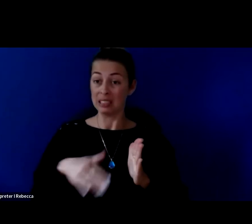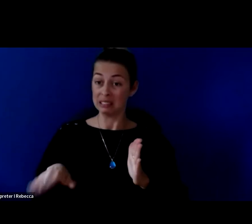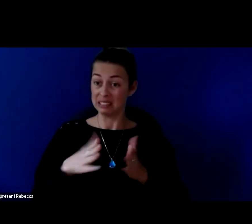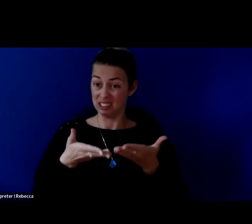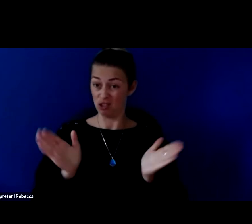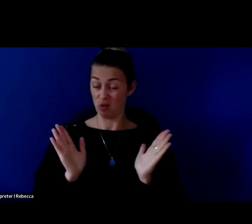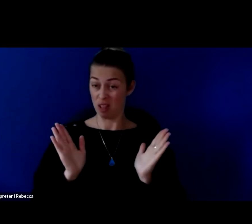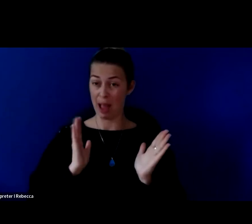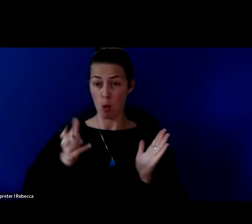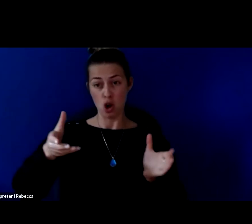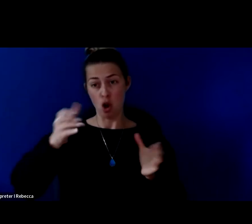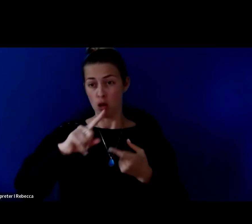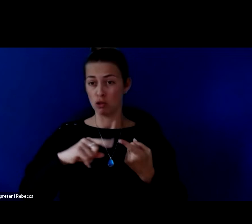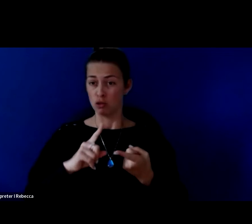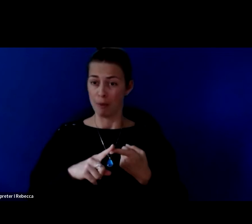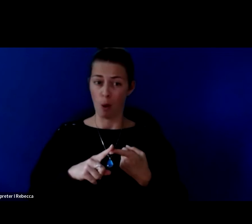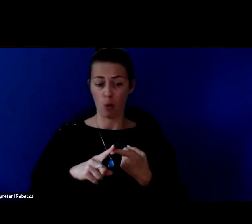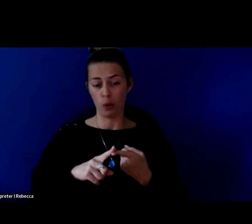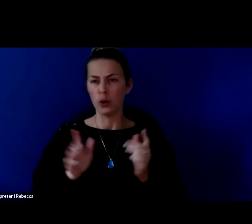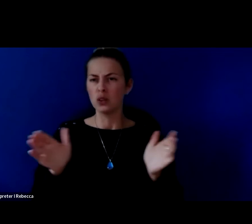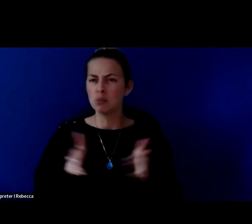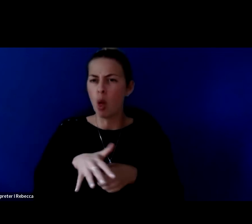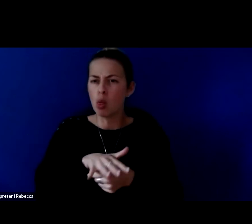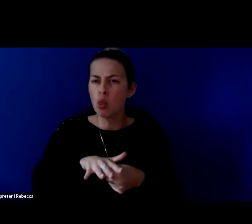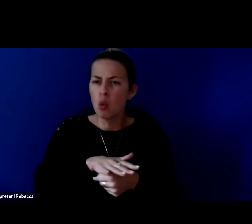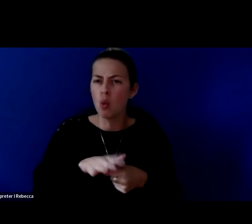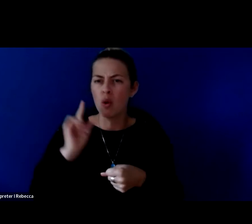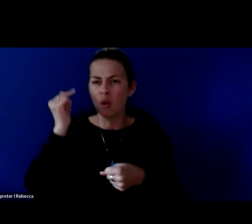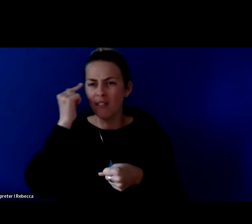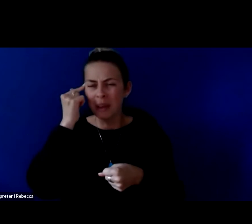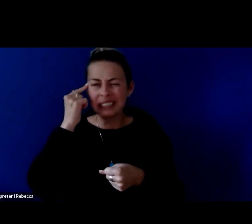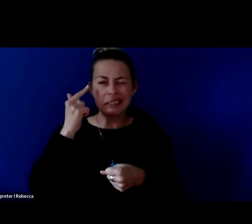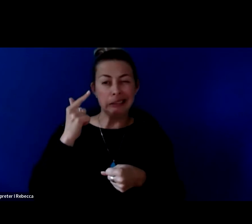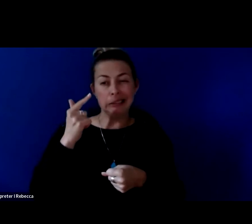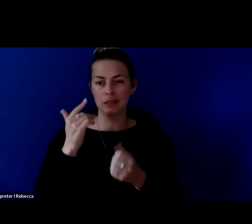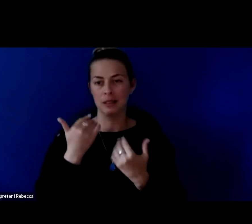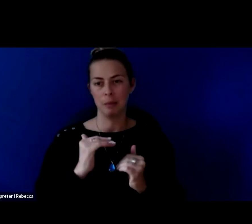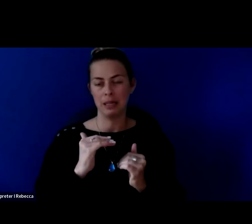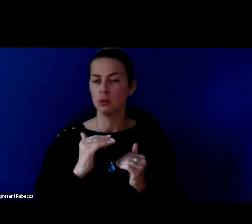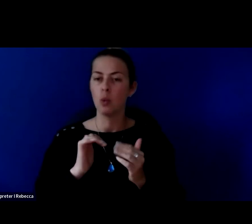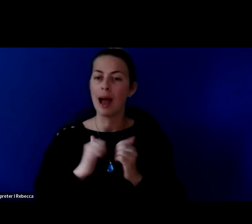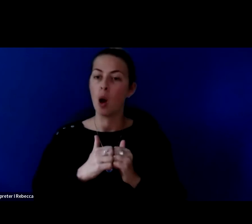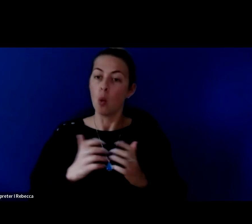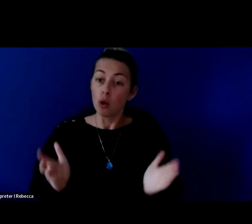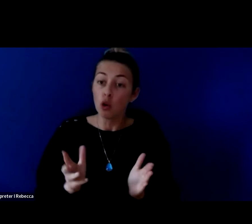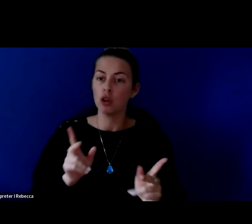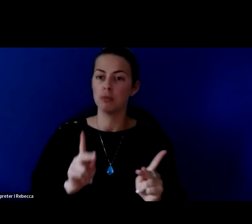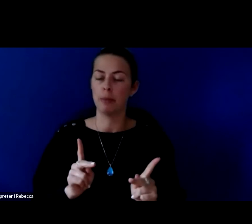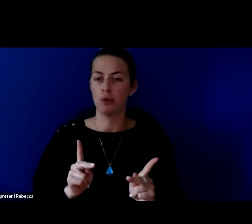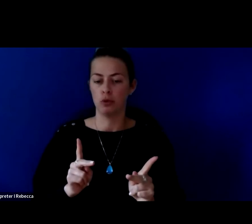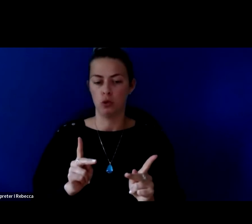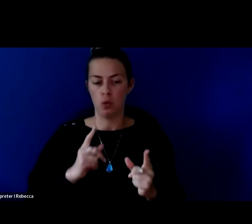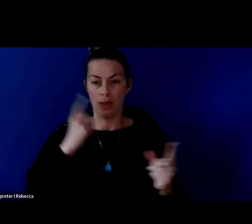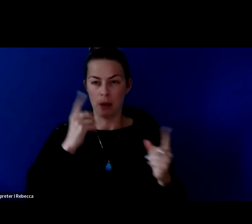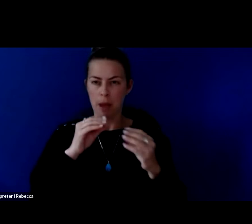on this stuff. So how do you all think we can change that? How can we encourage people to think more on the state